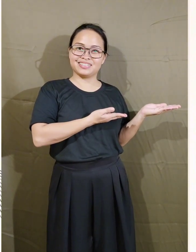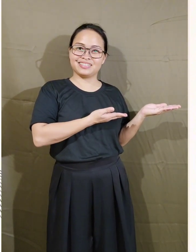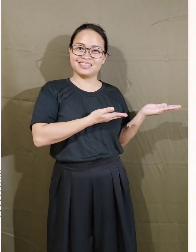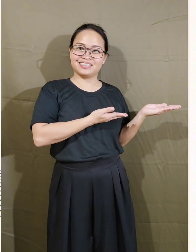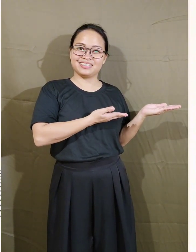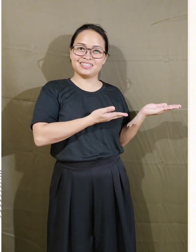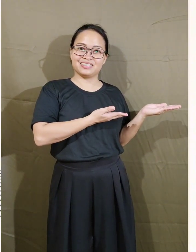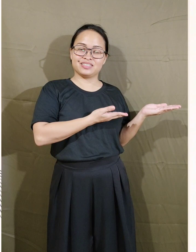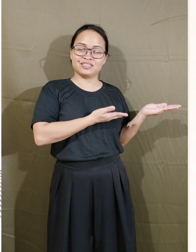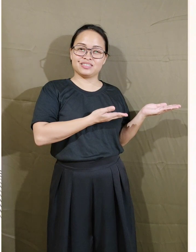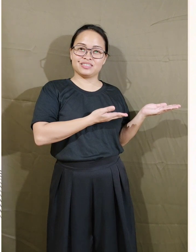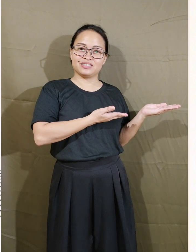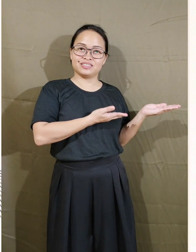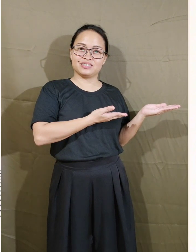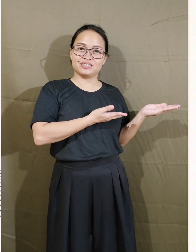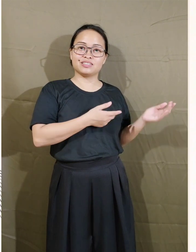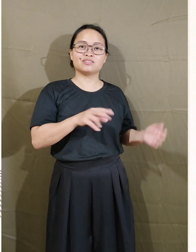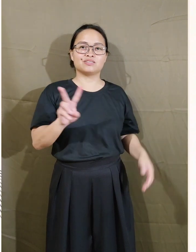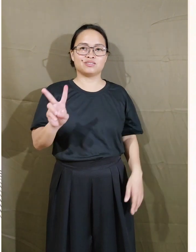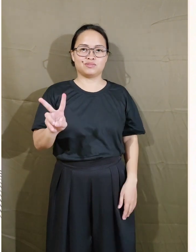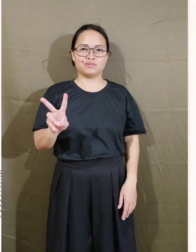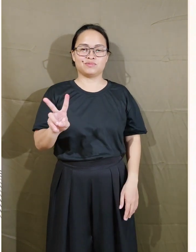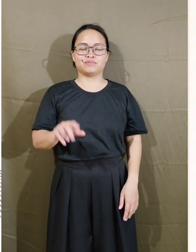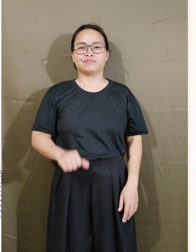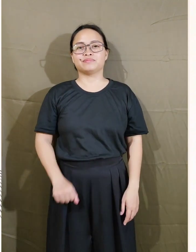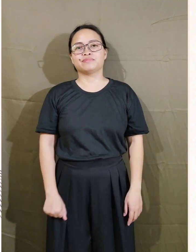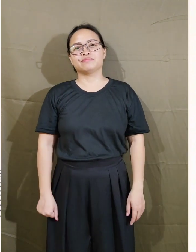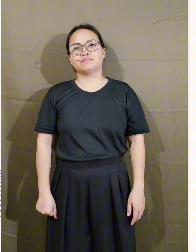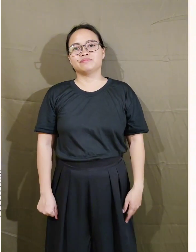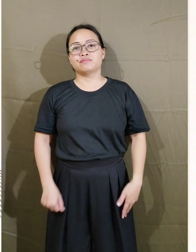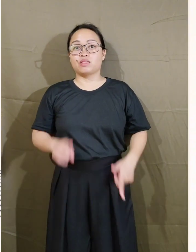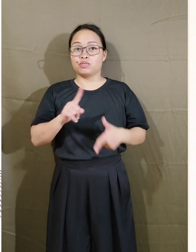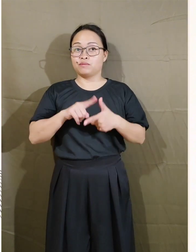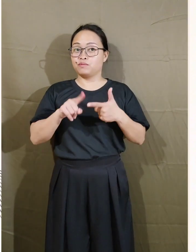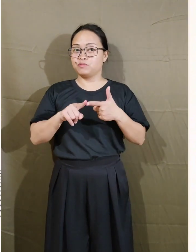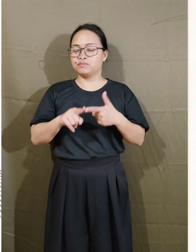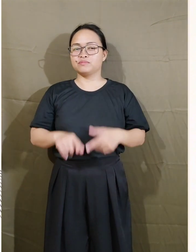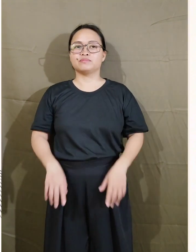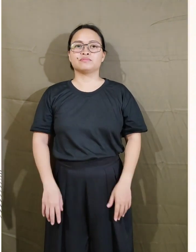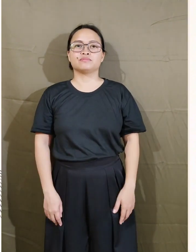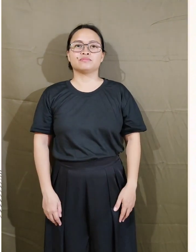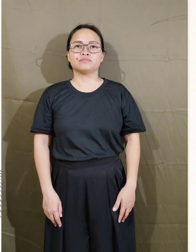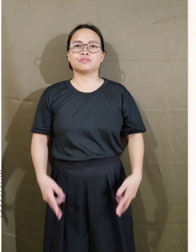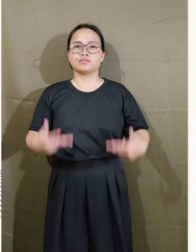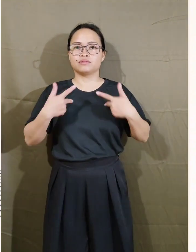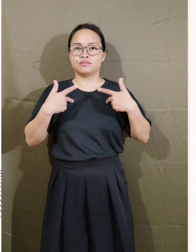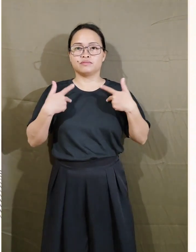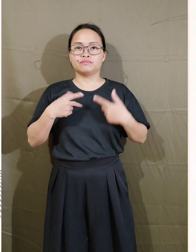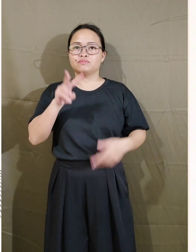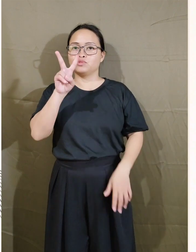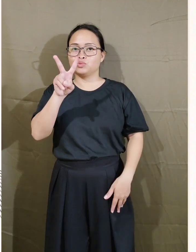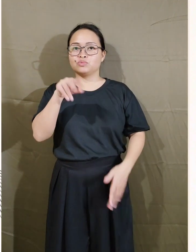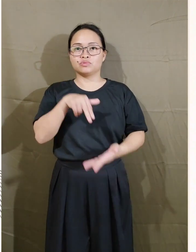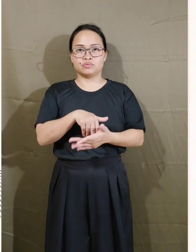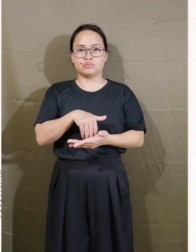Yes, we are left with 2. Therefore, there are